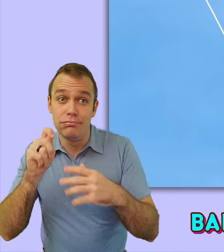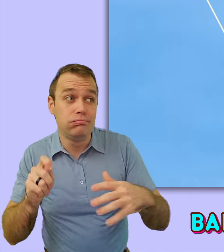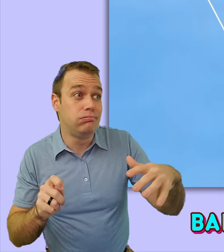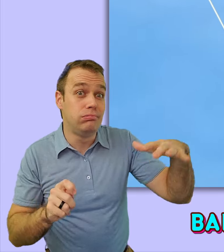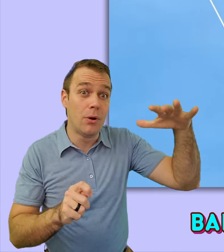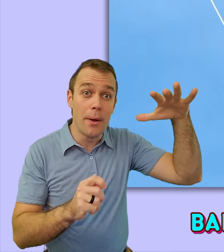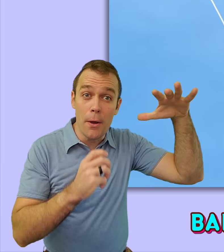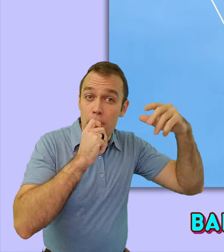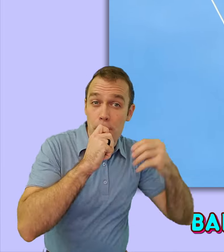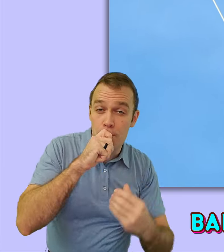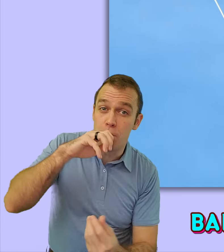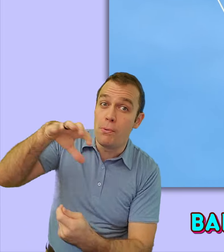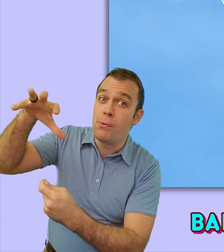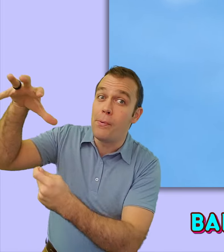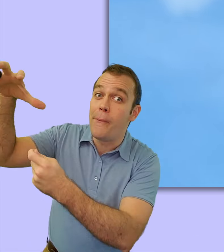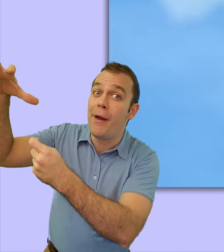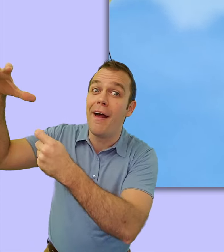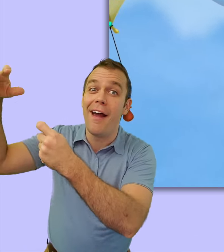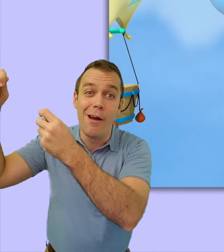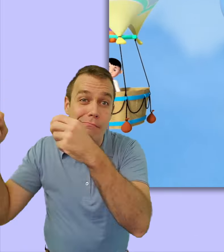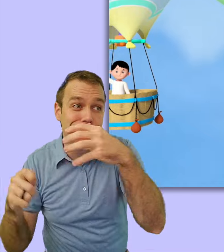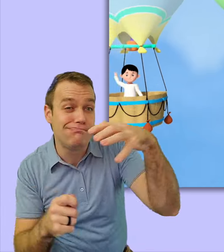balloons I love to blow.